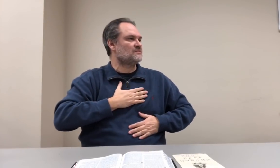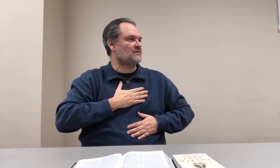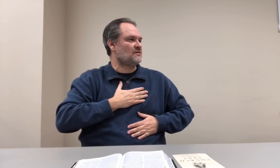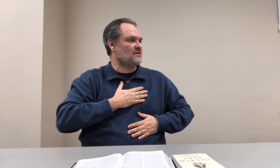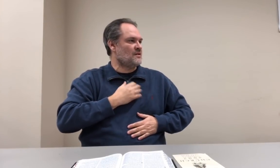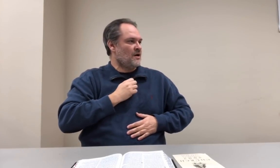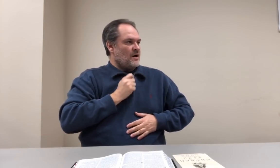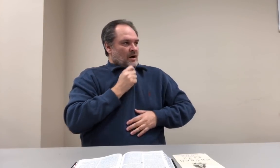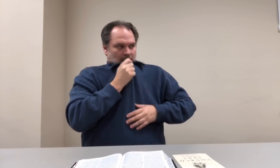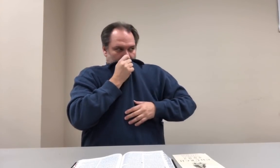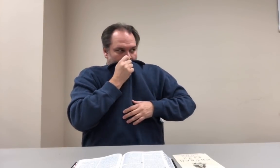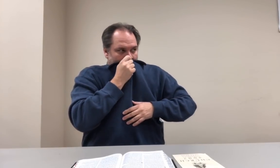with.